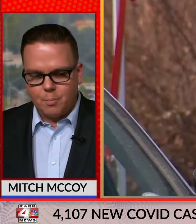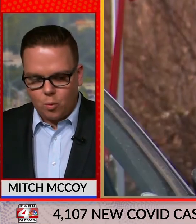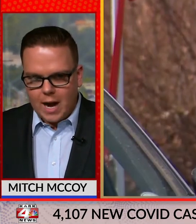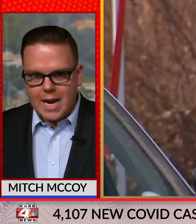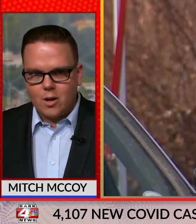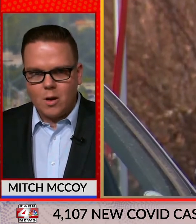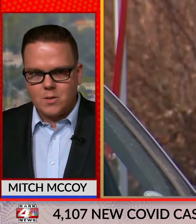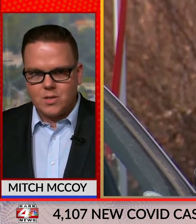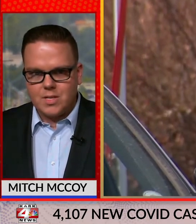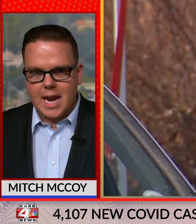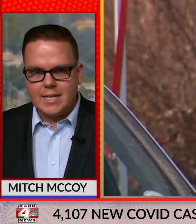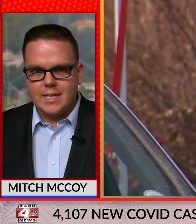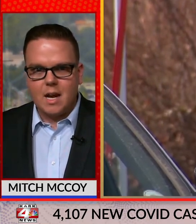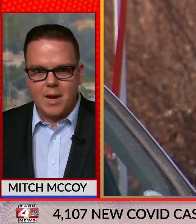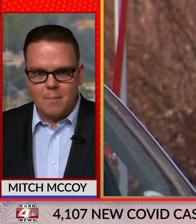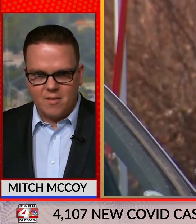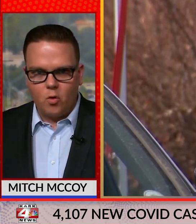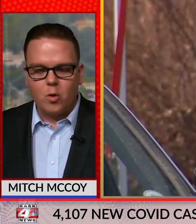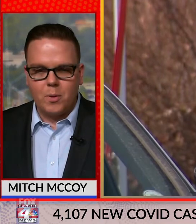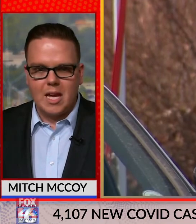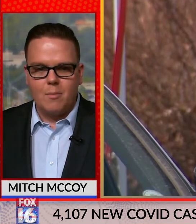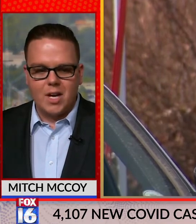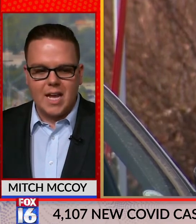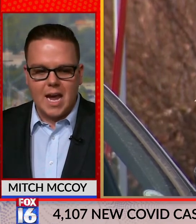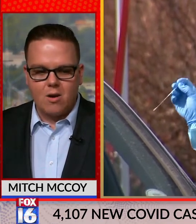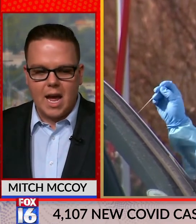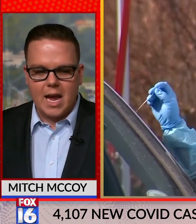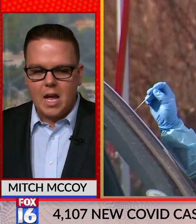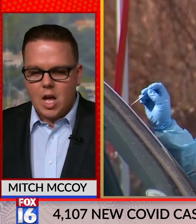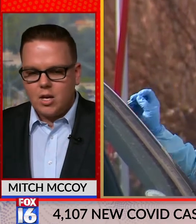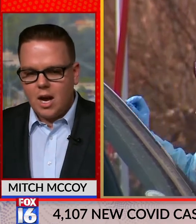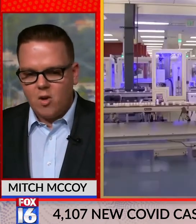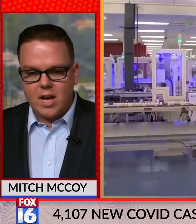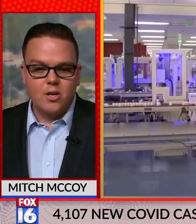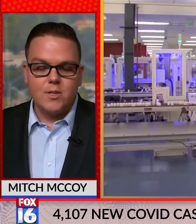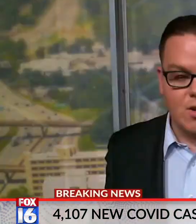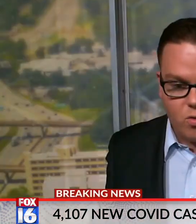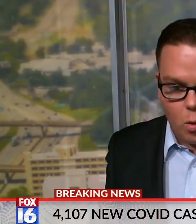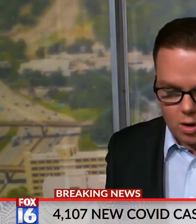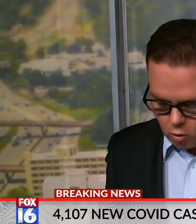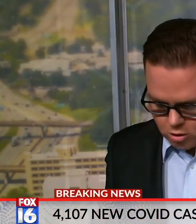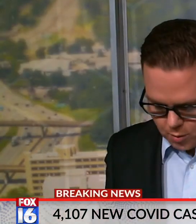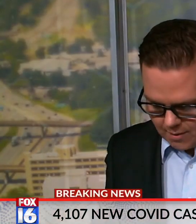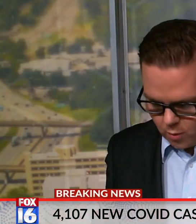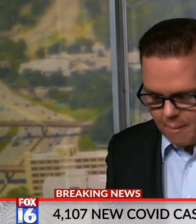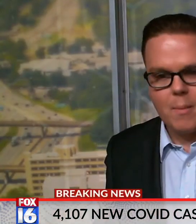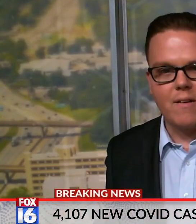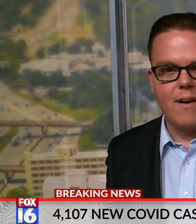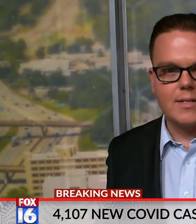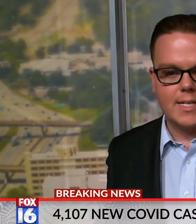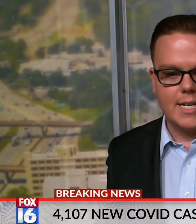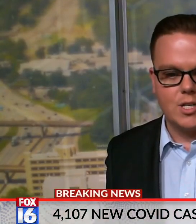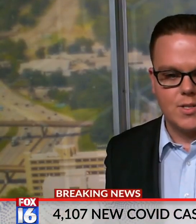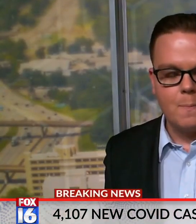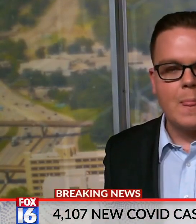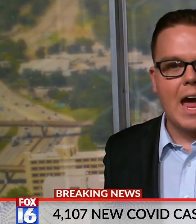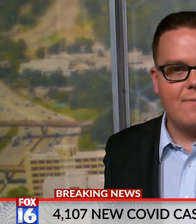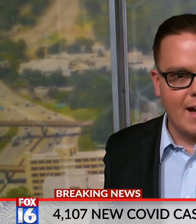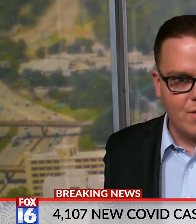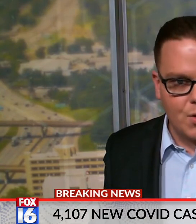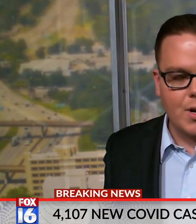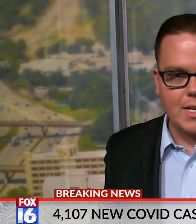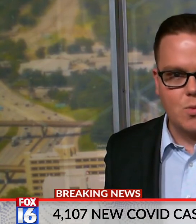to break across the state. Coming up at 4 p.m. on KARK at News at 4. Of course, we'll have a wrap-up on Fox 16 News